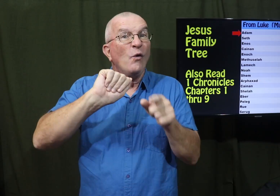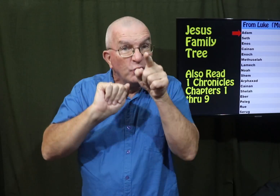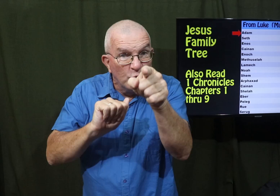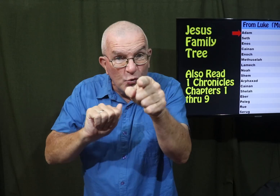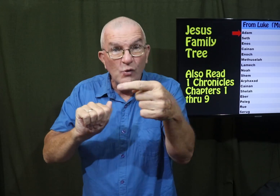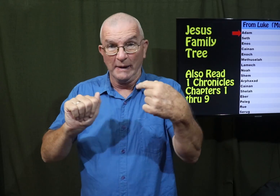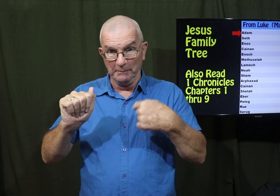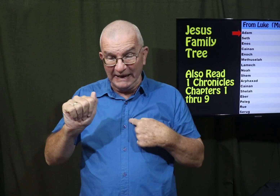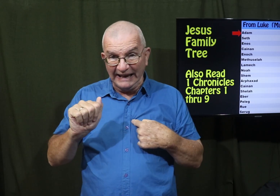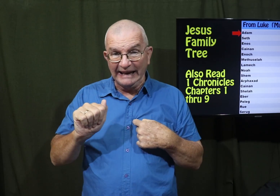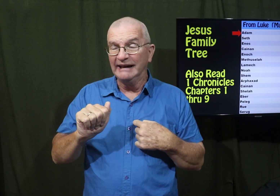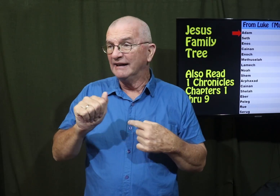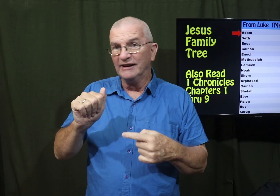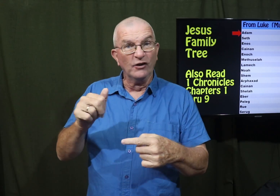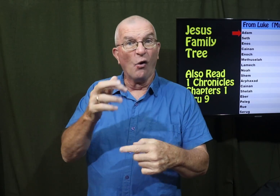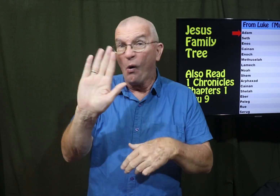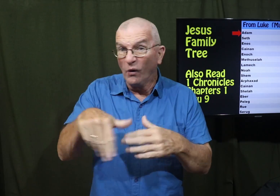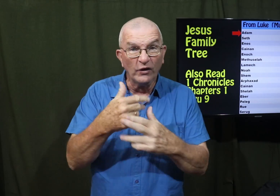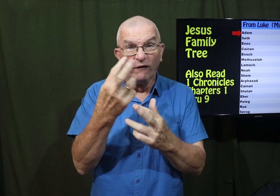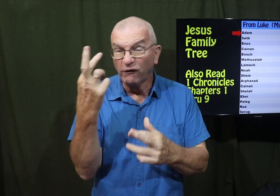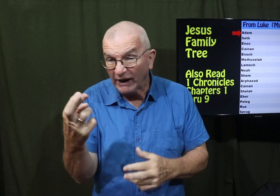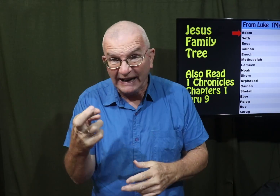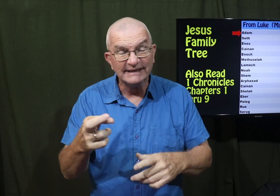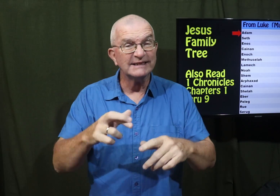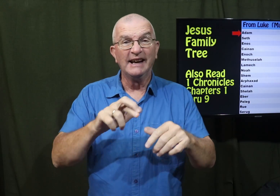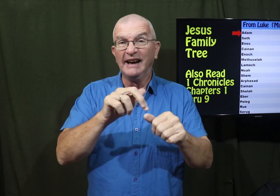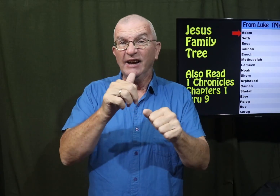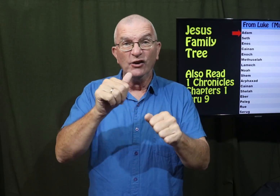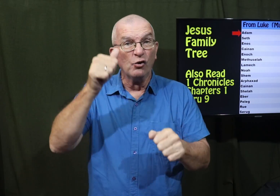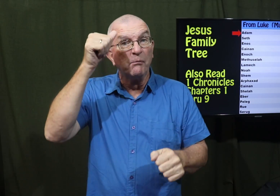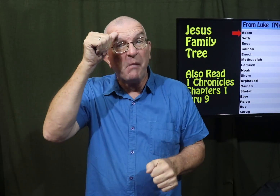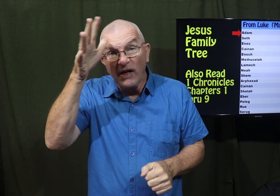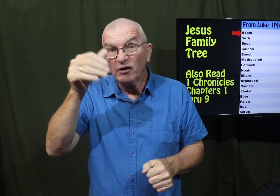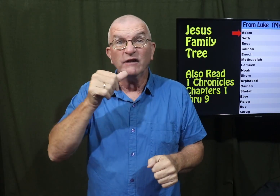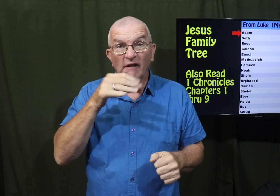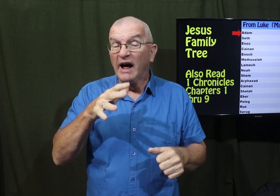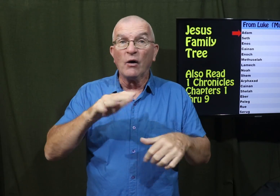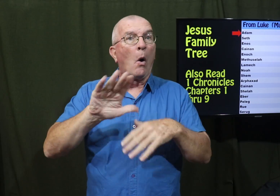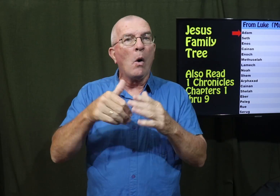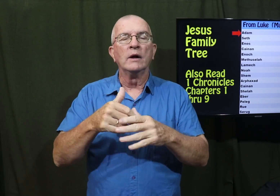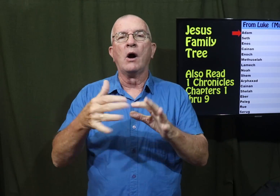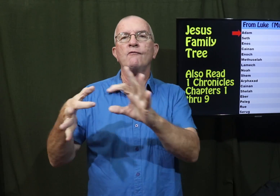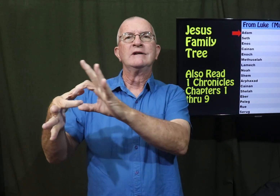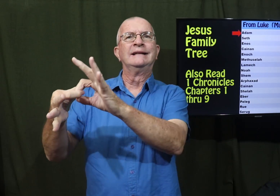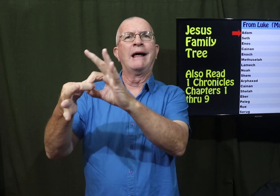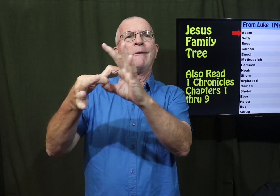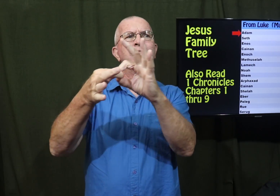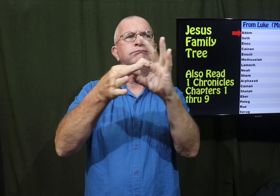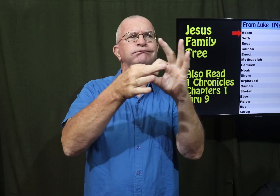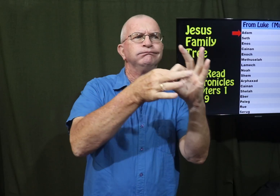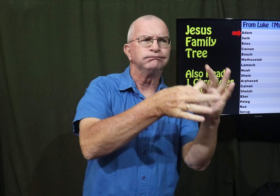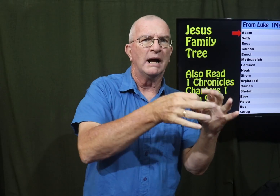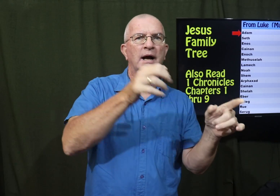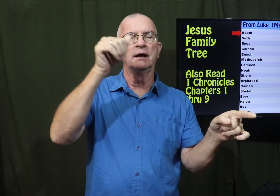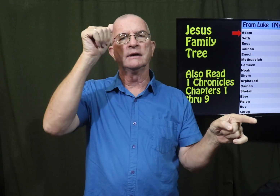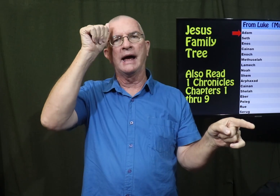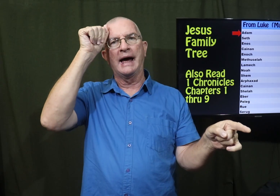You and I, all your friends, your mother, your father, all of us are related all the way back